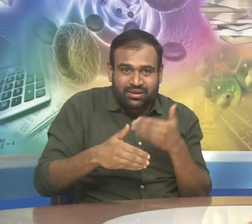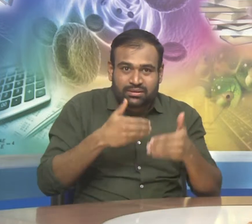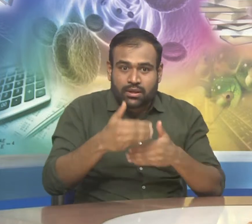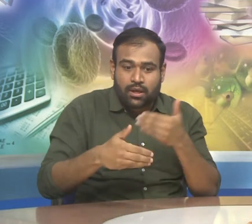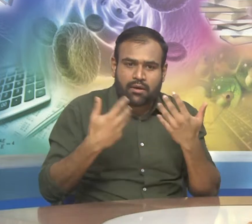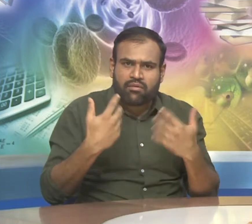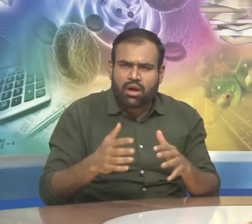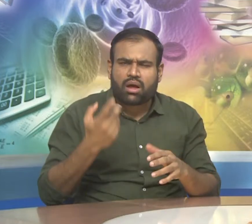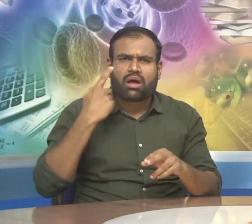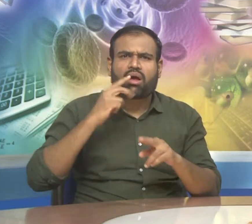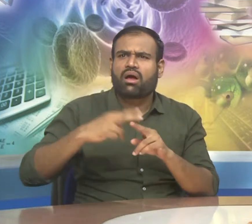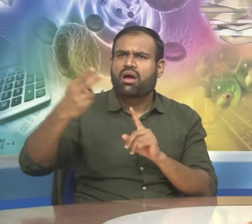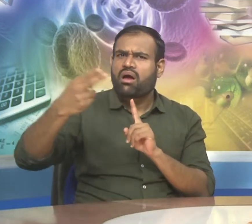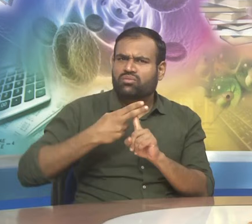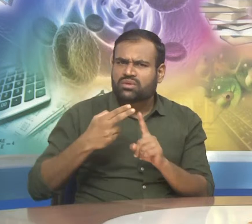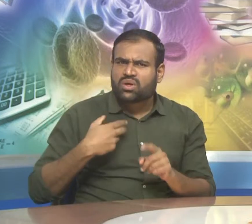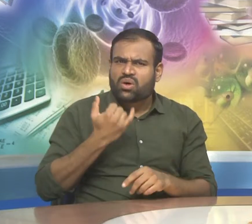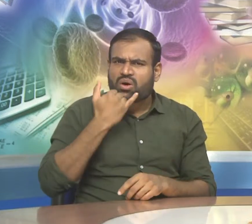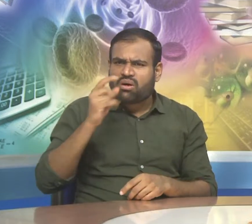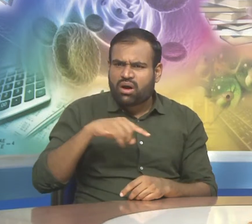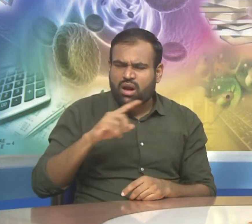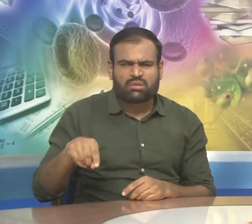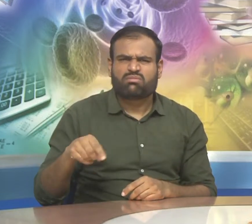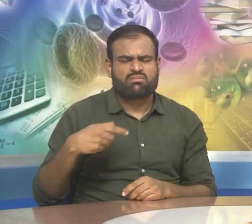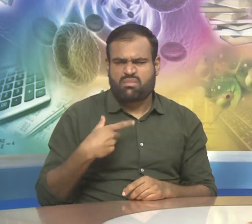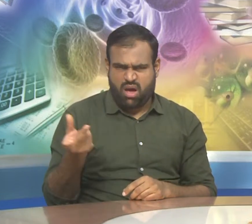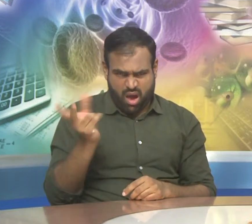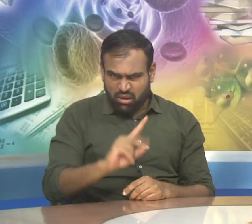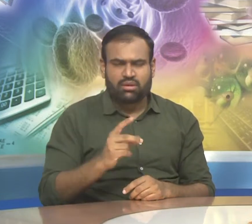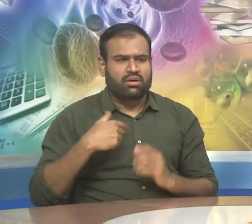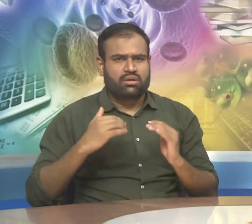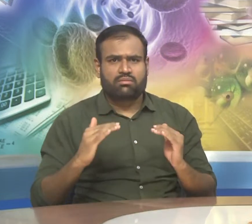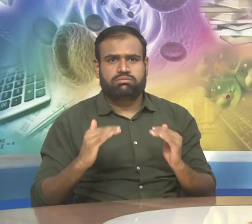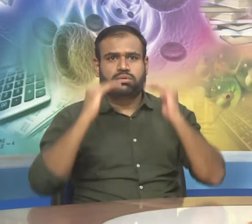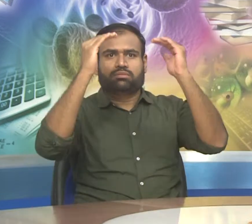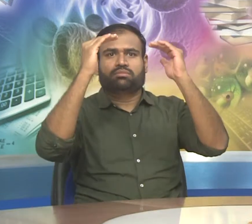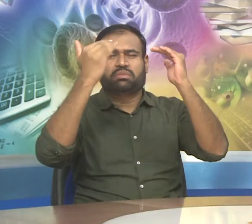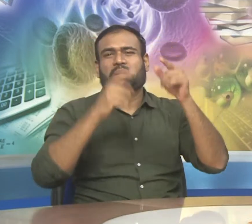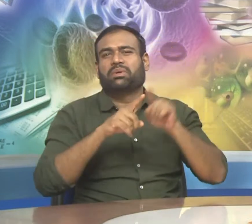ability of higher court to hear appeals from a lower courts.